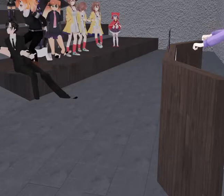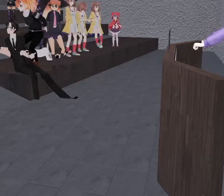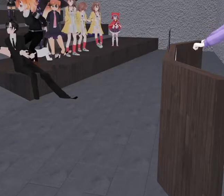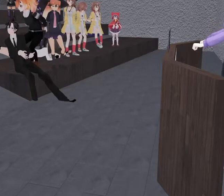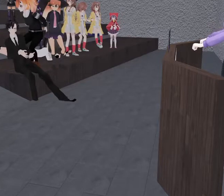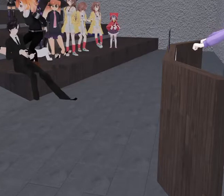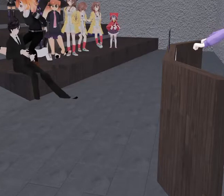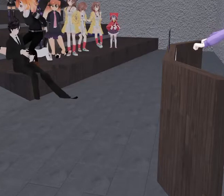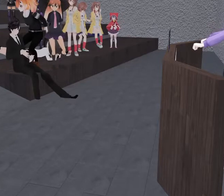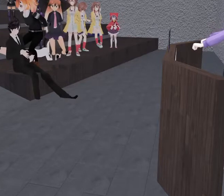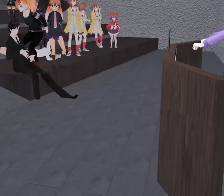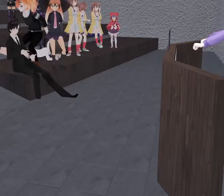you should do customer service at all?